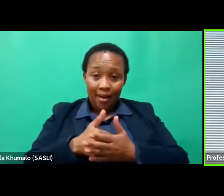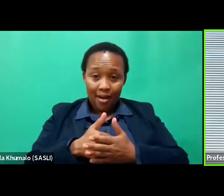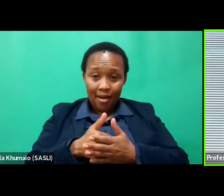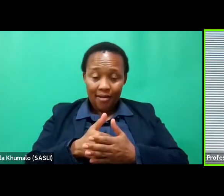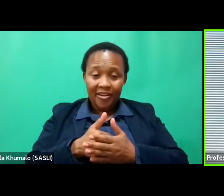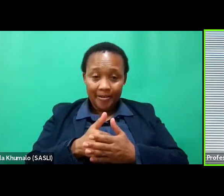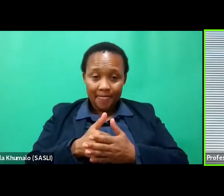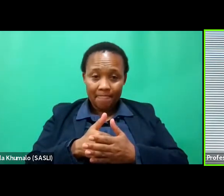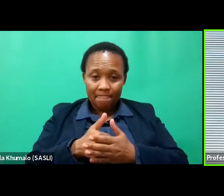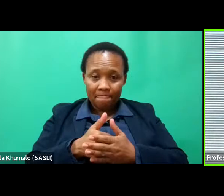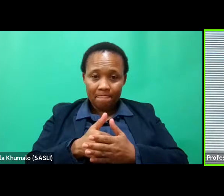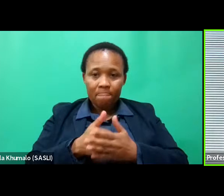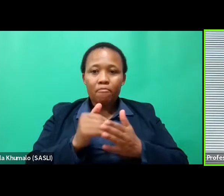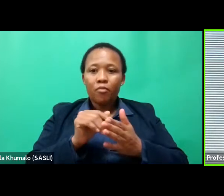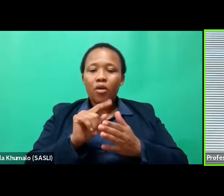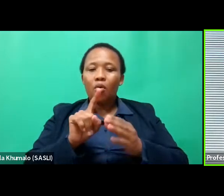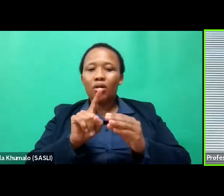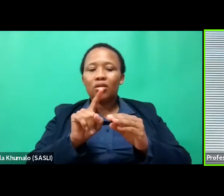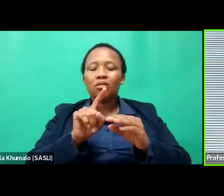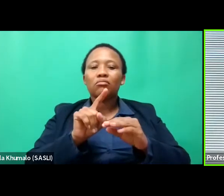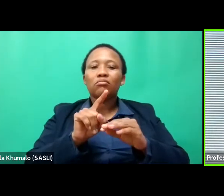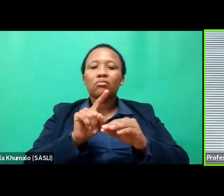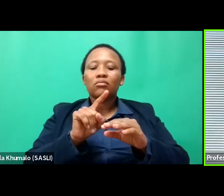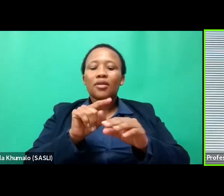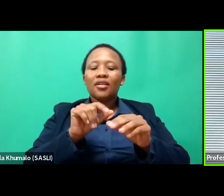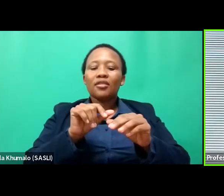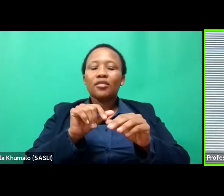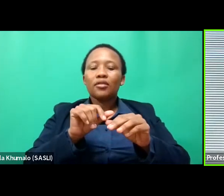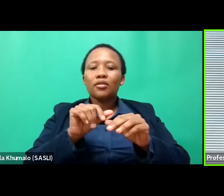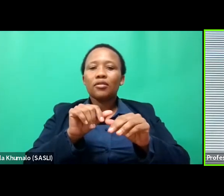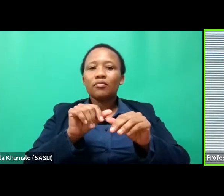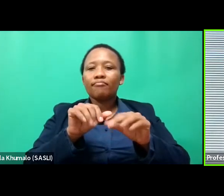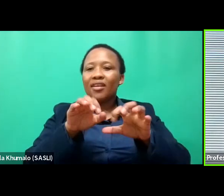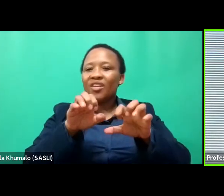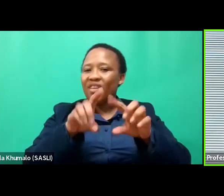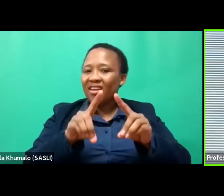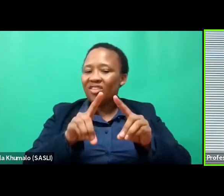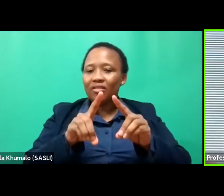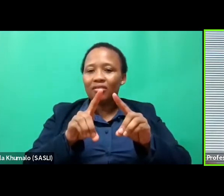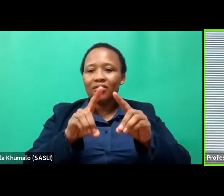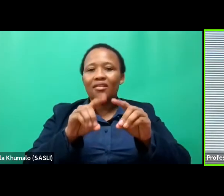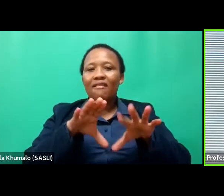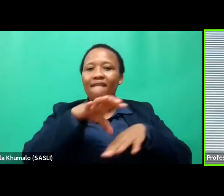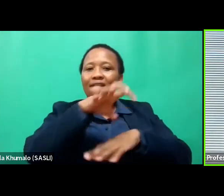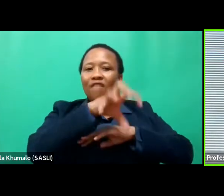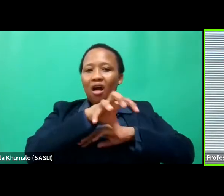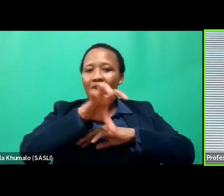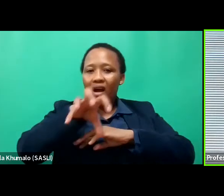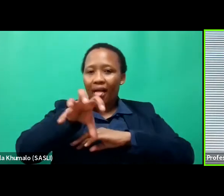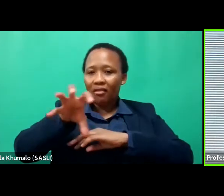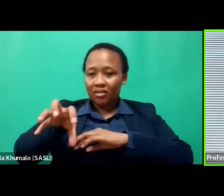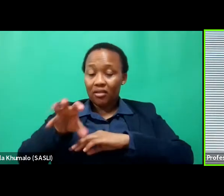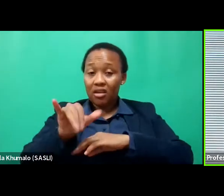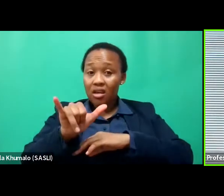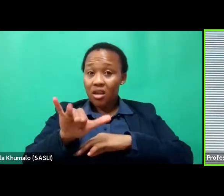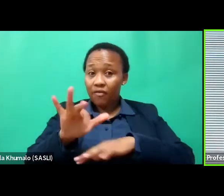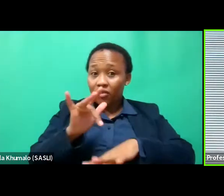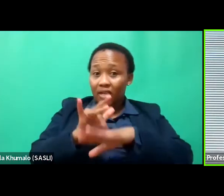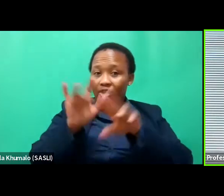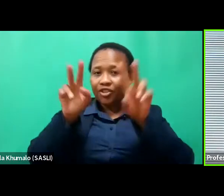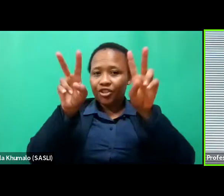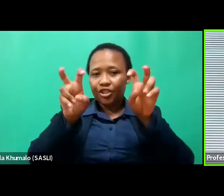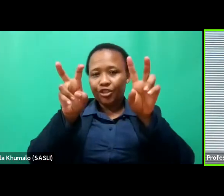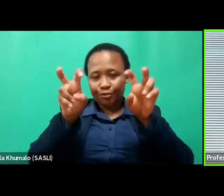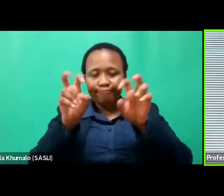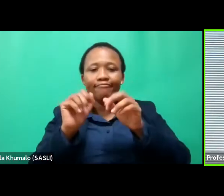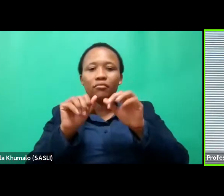in education faculties or the disability unit or whatever when you're talking about education,